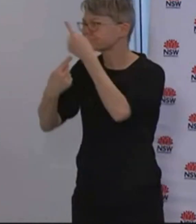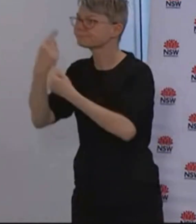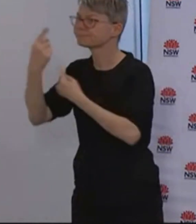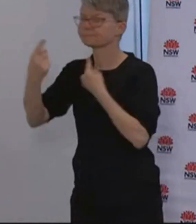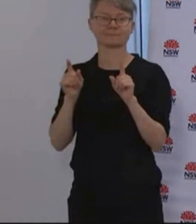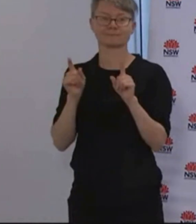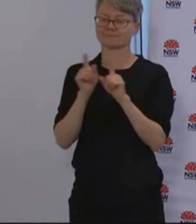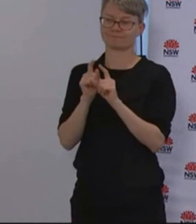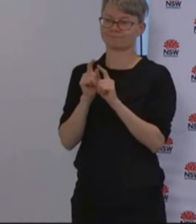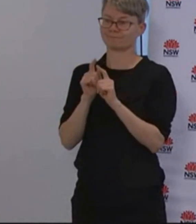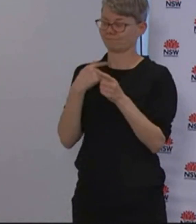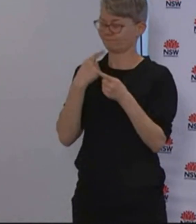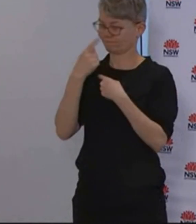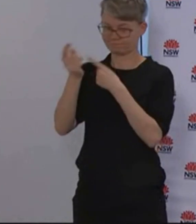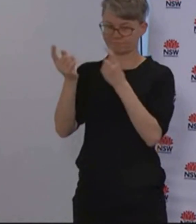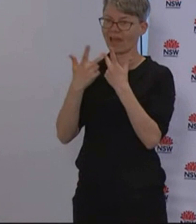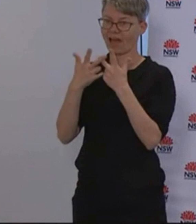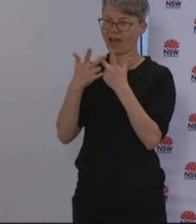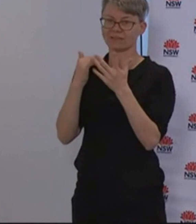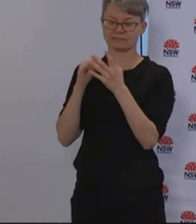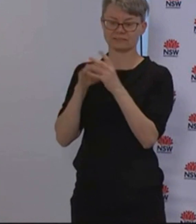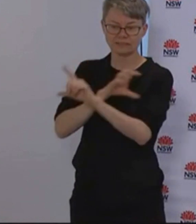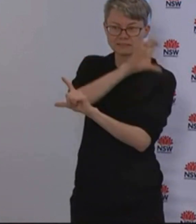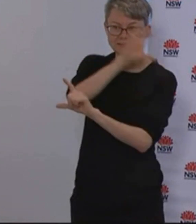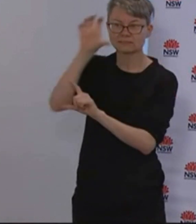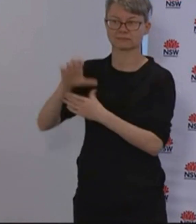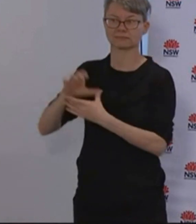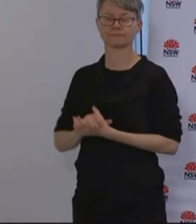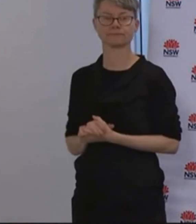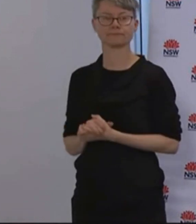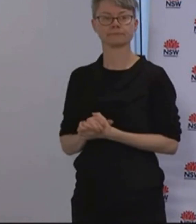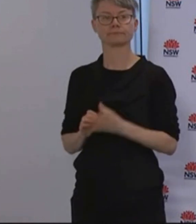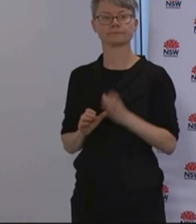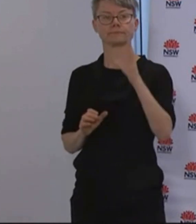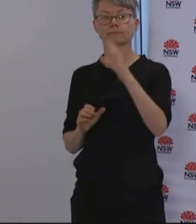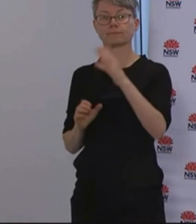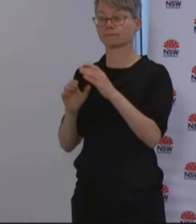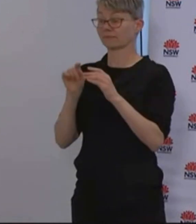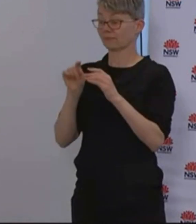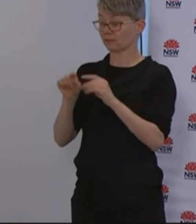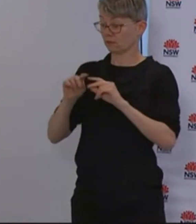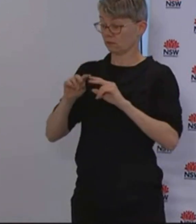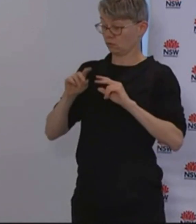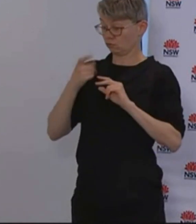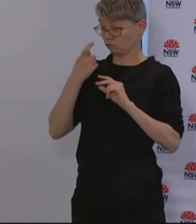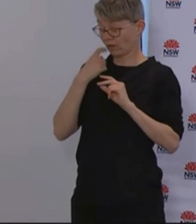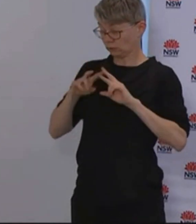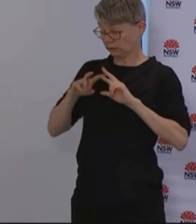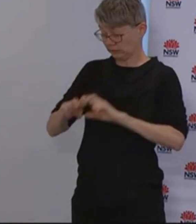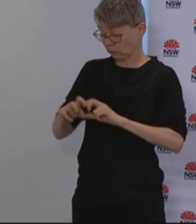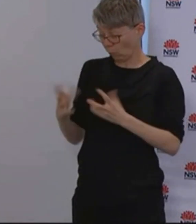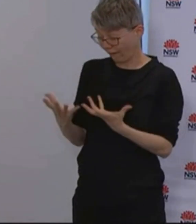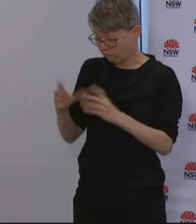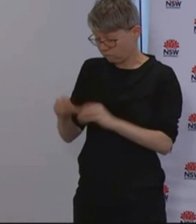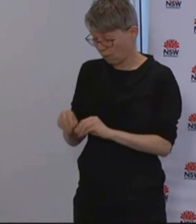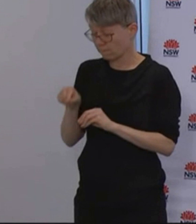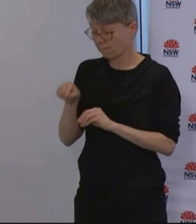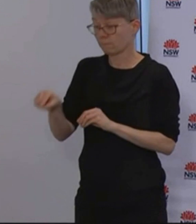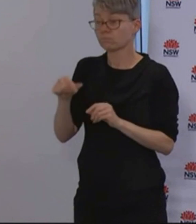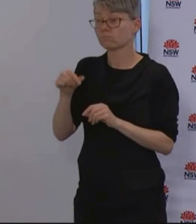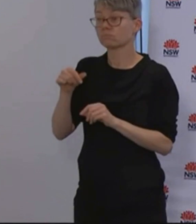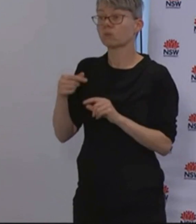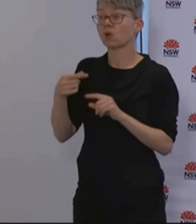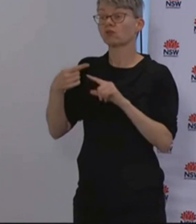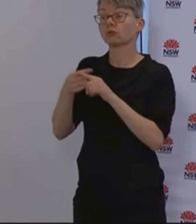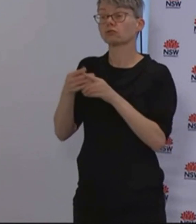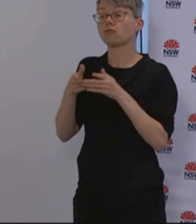sharing this information with our colleagues in other states and territories. And has the COVID Safe app helped in tracing the cluster from the Crossroads